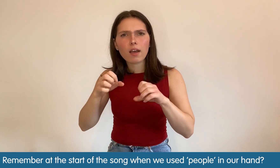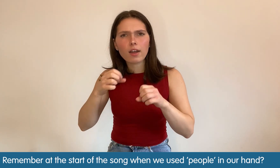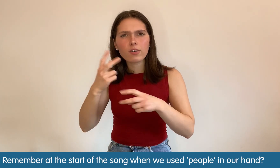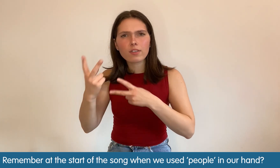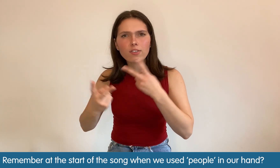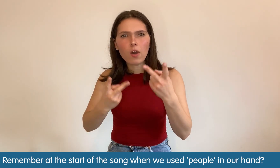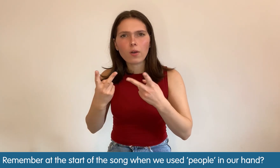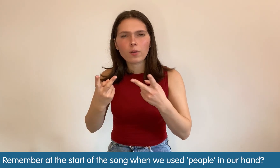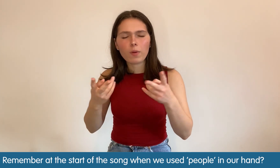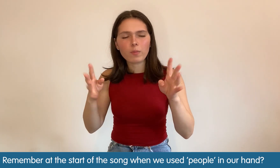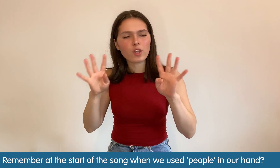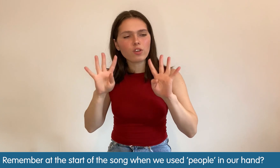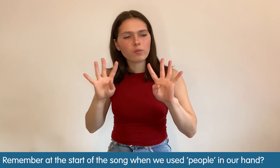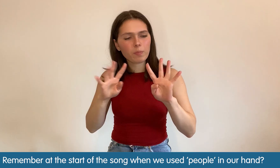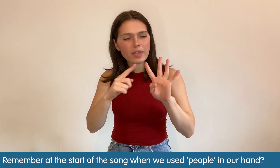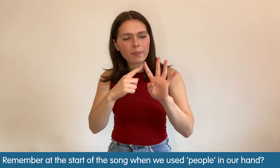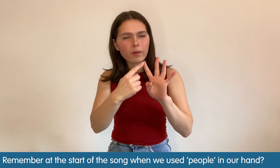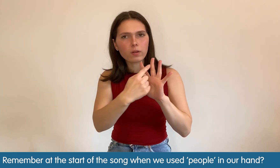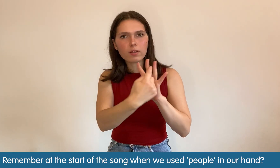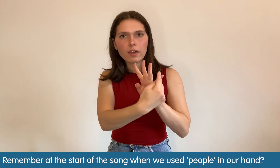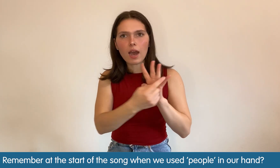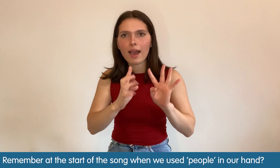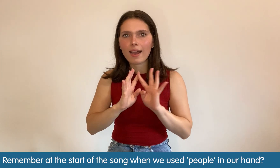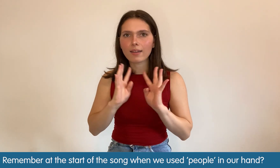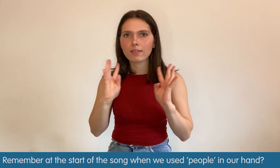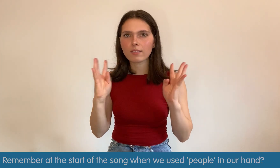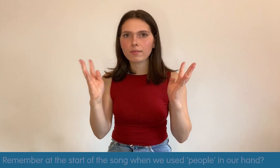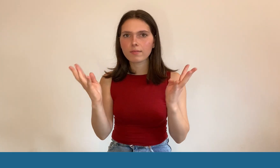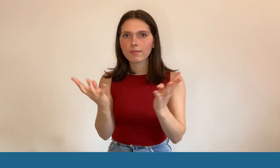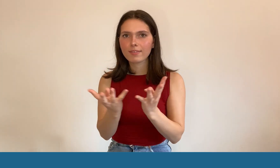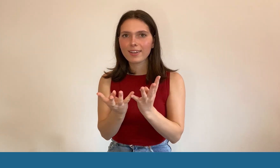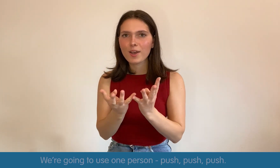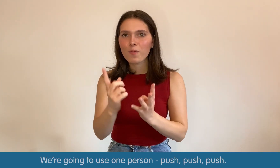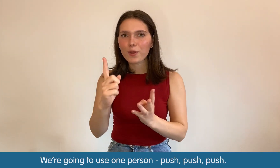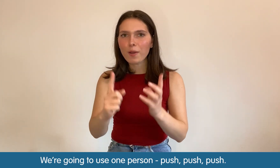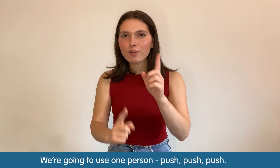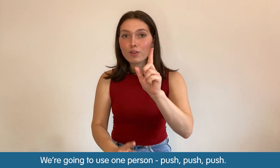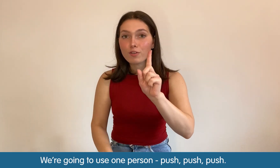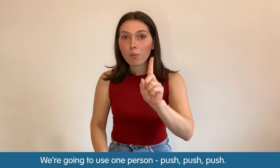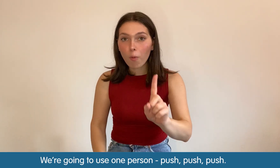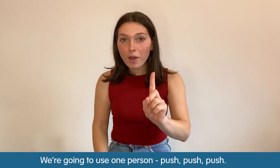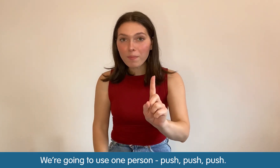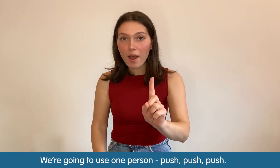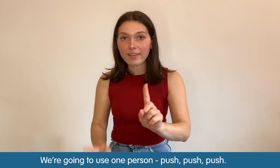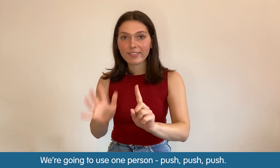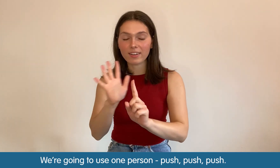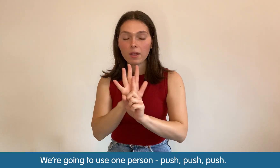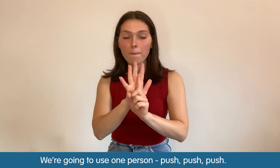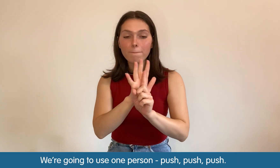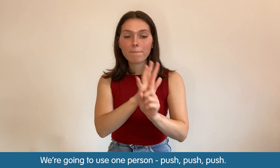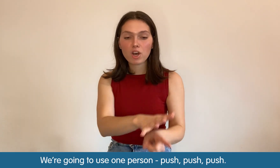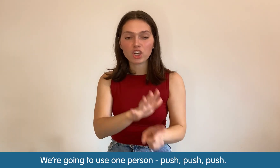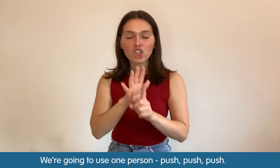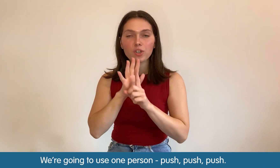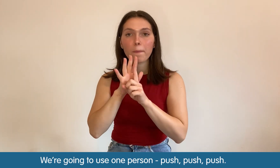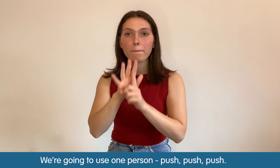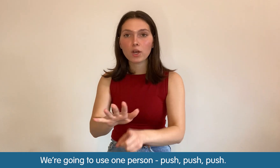of the song when we used people in our hand, we're going to use one person, push,